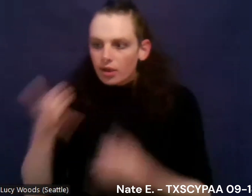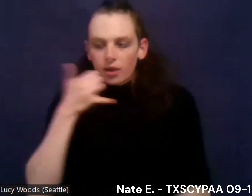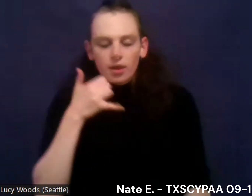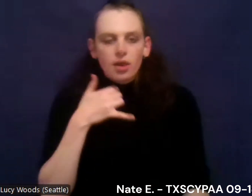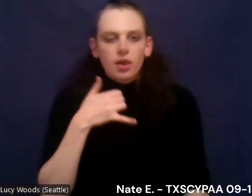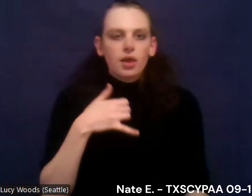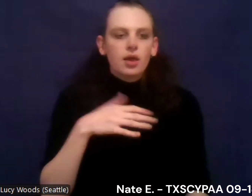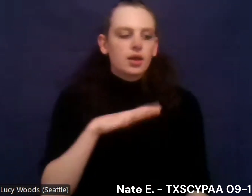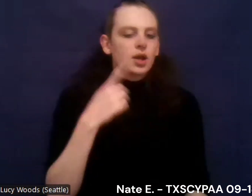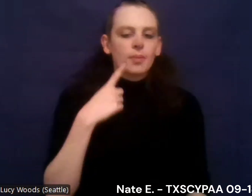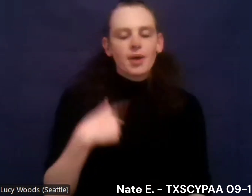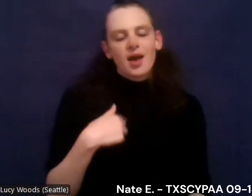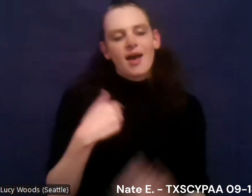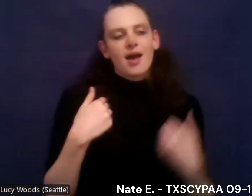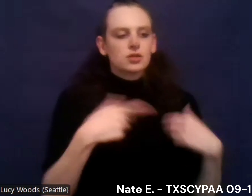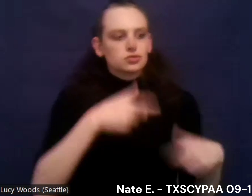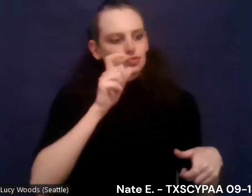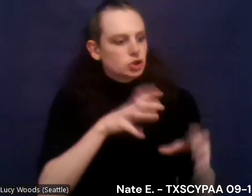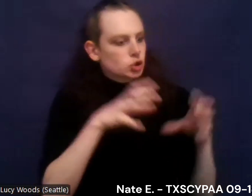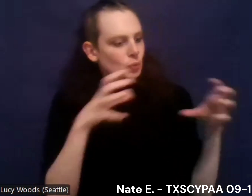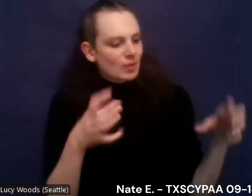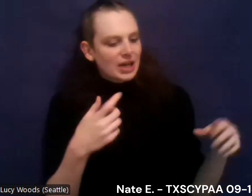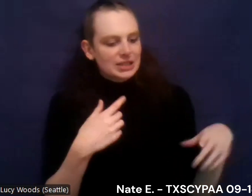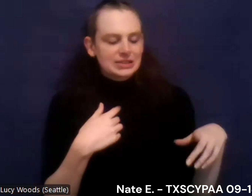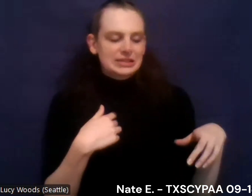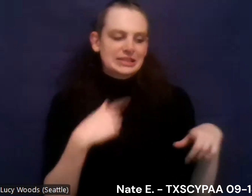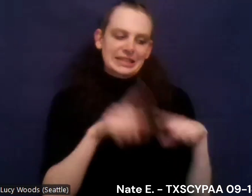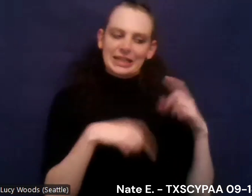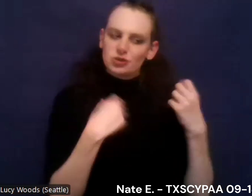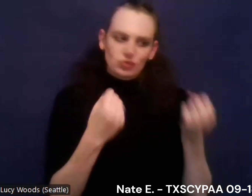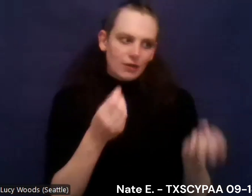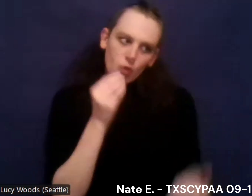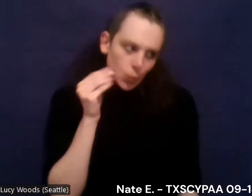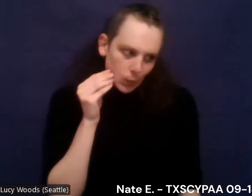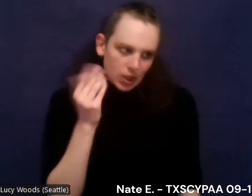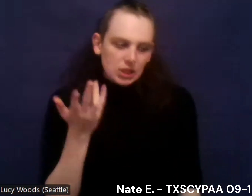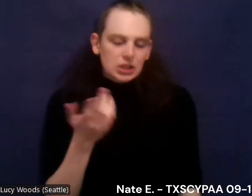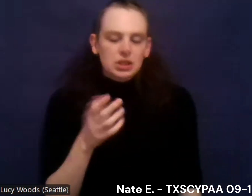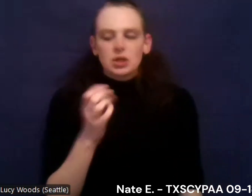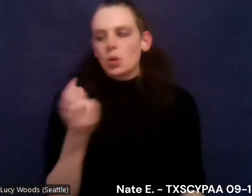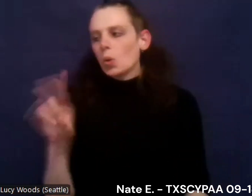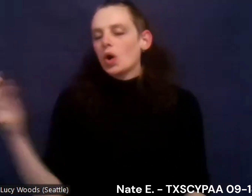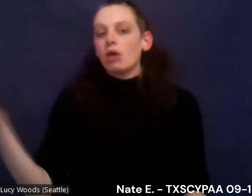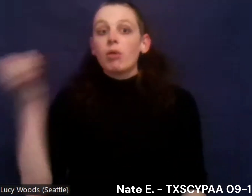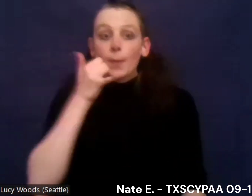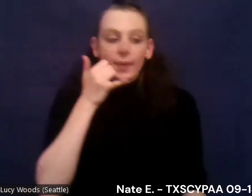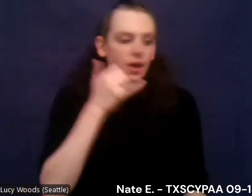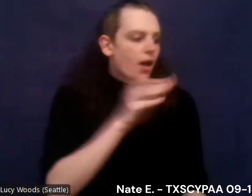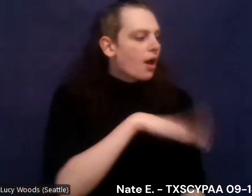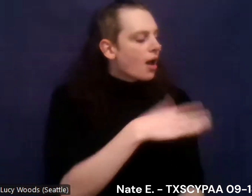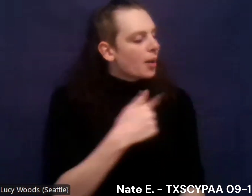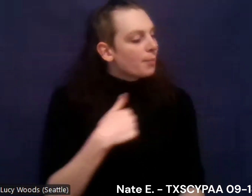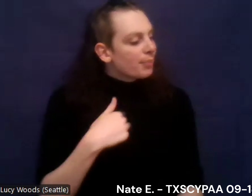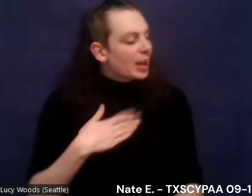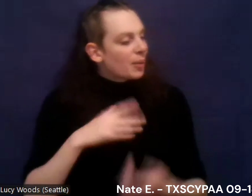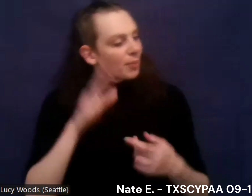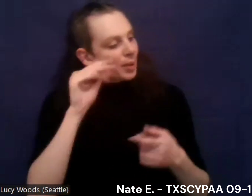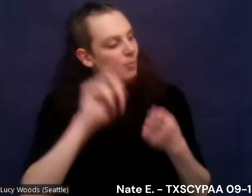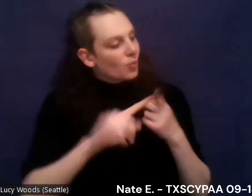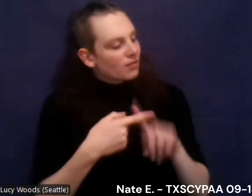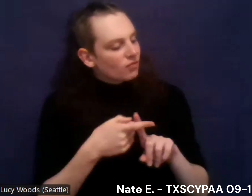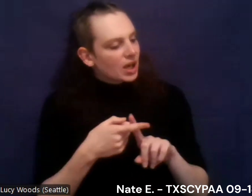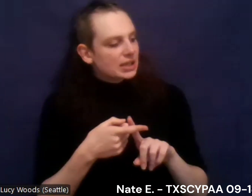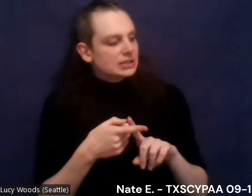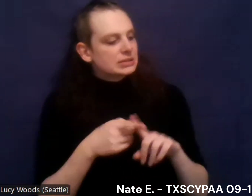I've had a little too much to drink tonight. I can't make it home." Right. Or, "Hey, me and my boyfriend are doing something late, so I'm going to stay over